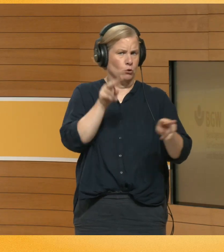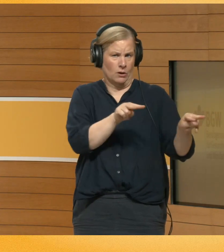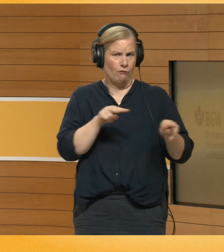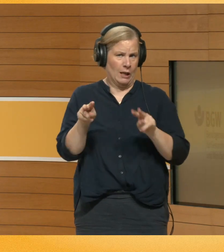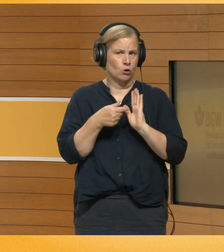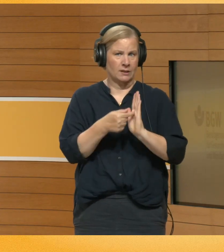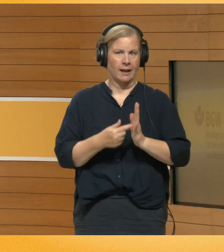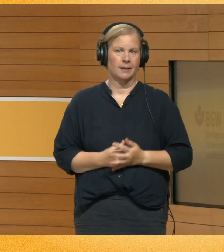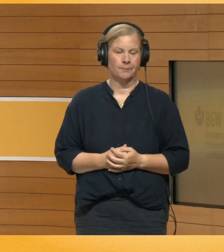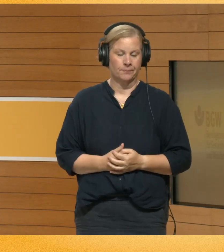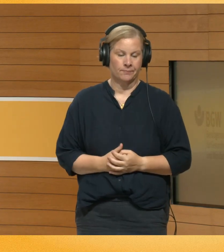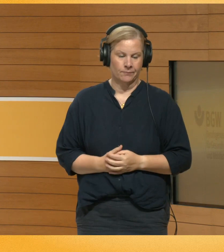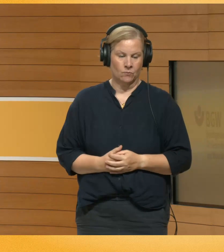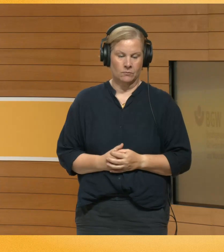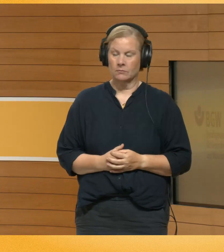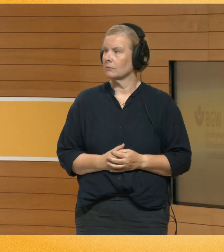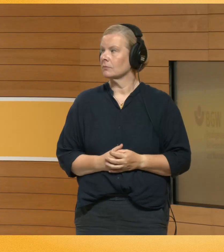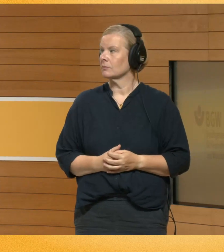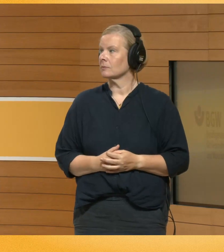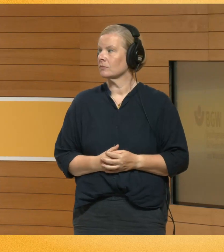a short video on that.